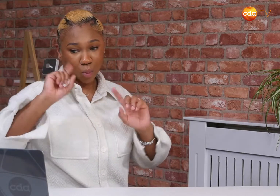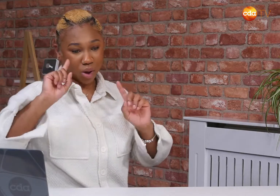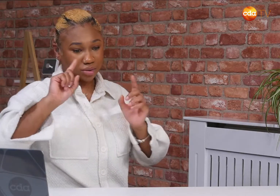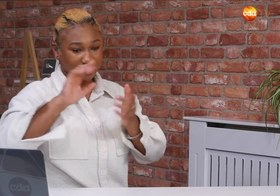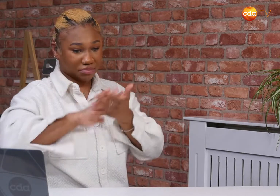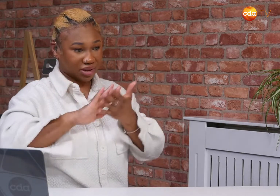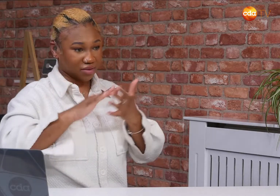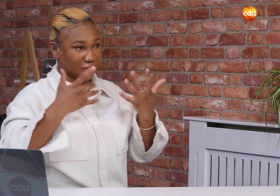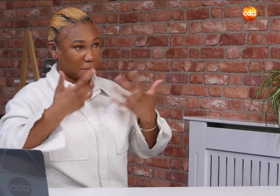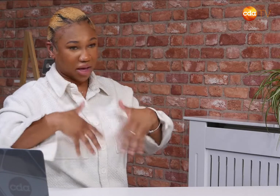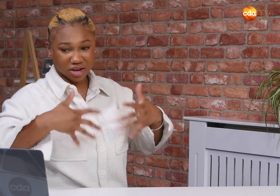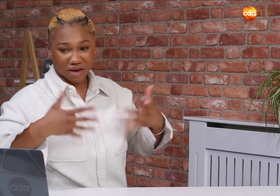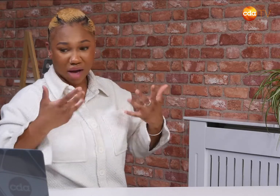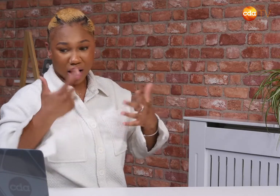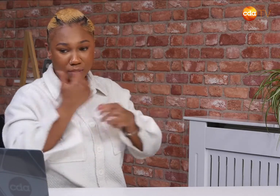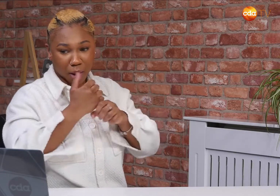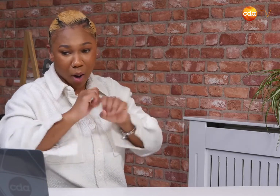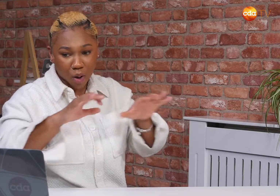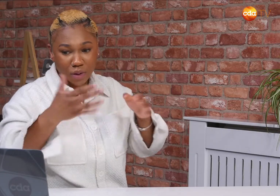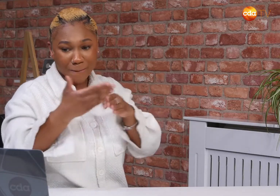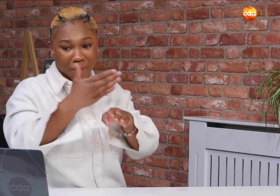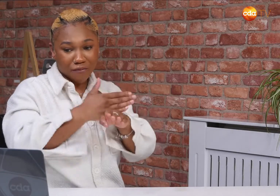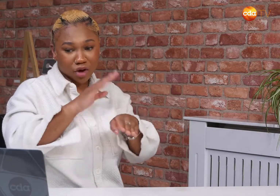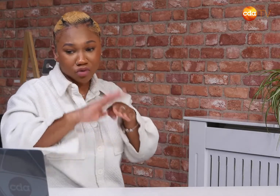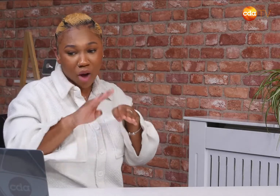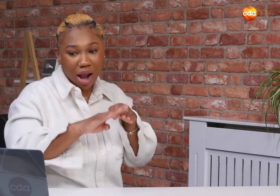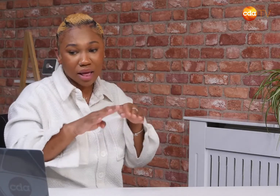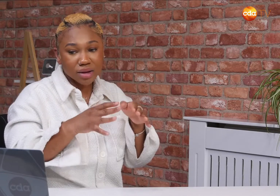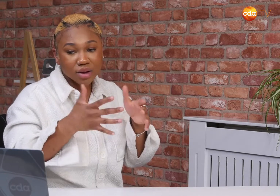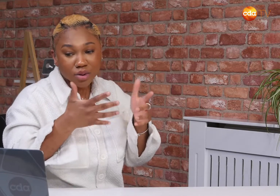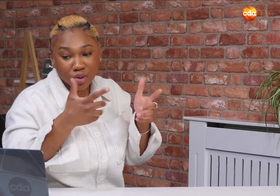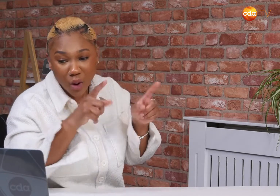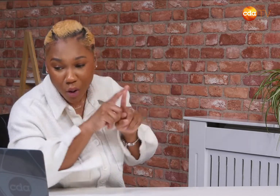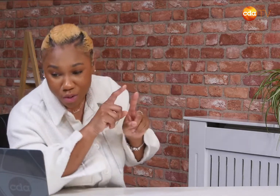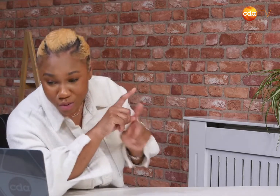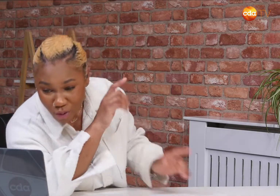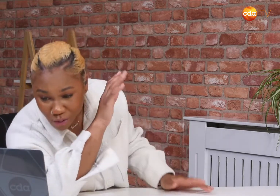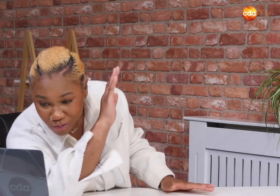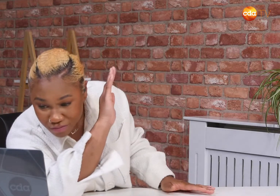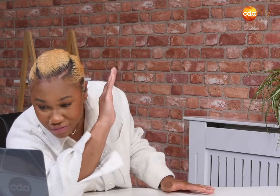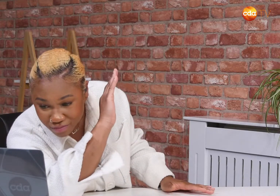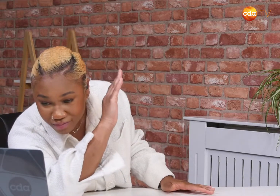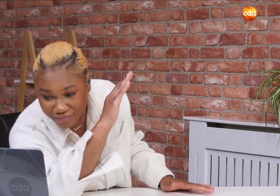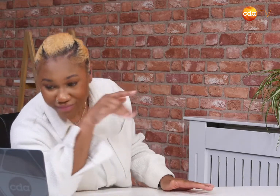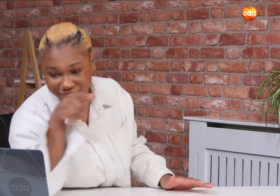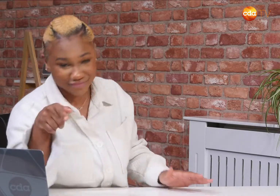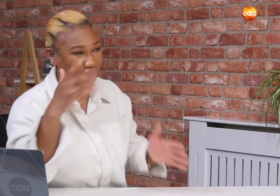What age do you think it's appropriate for young people to learn about miscarriages?